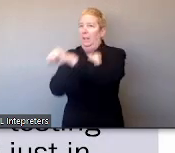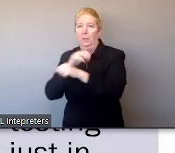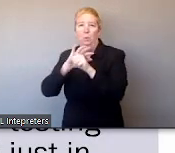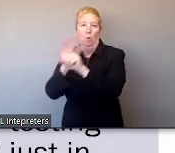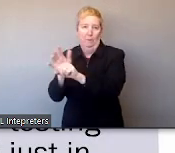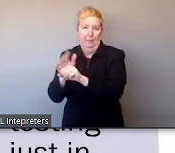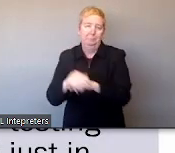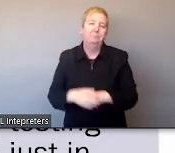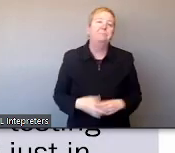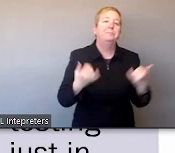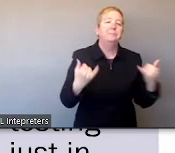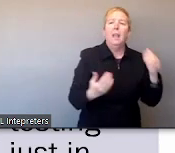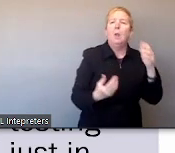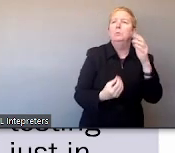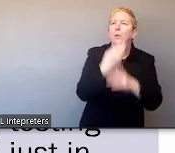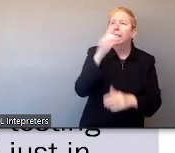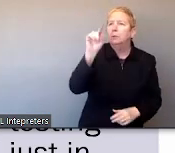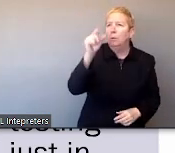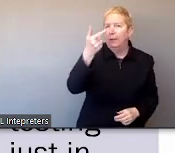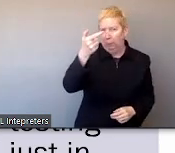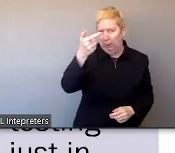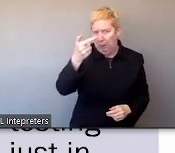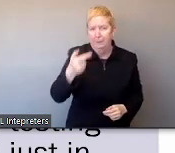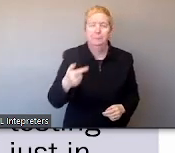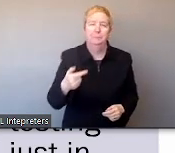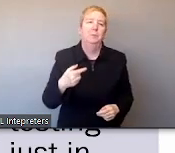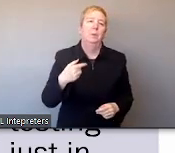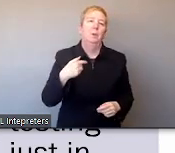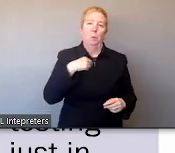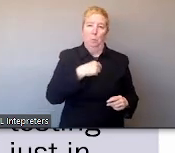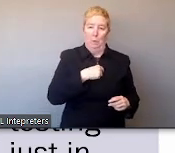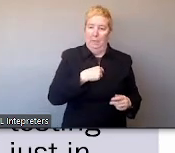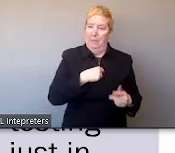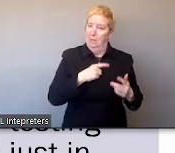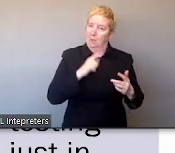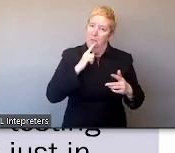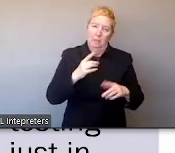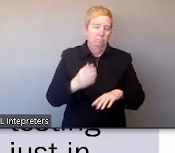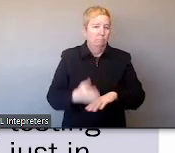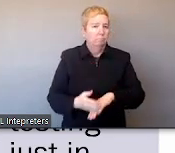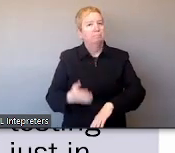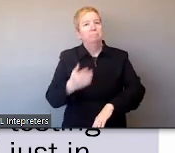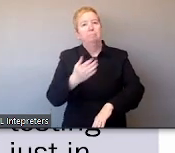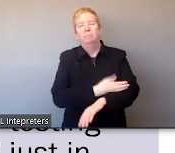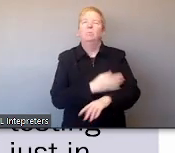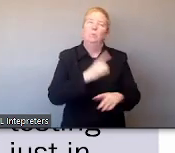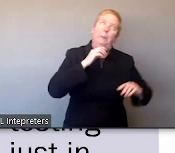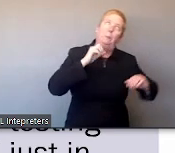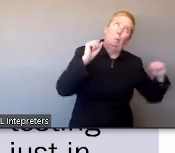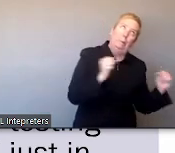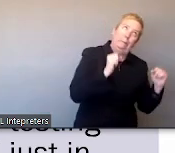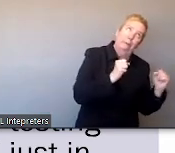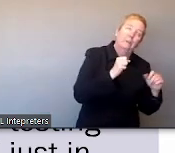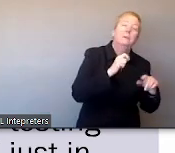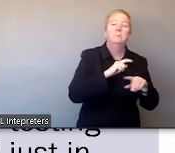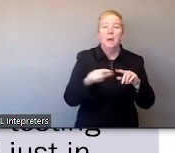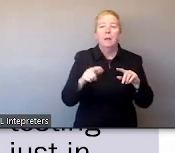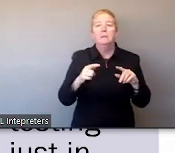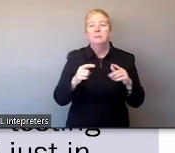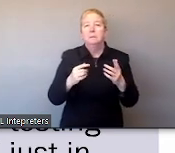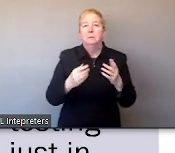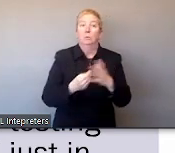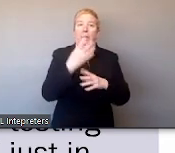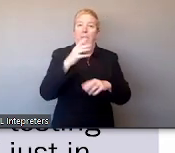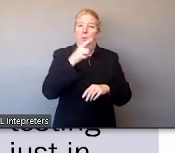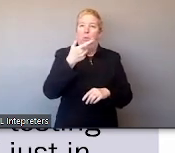Spring of 2021, we took a big forward leap. Actually occurred in the winter, but in really